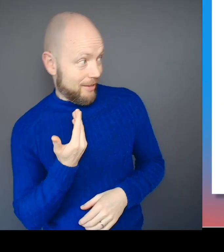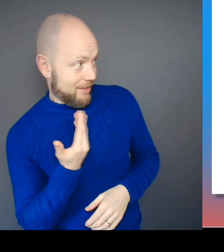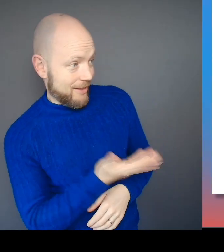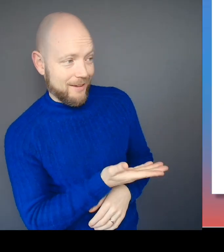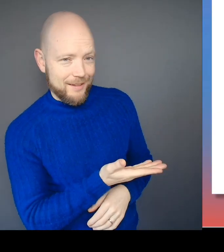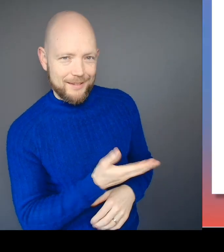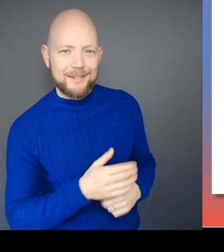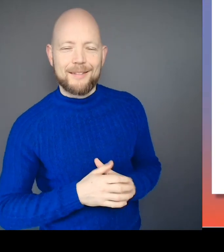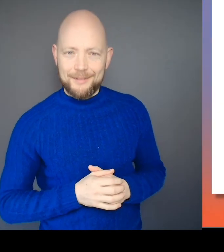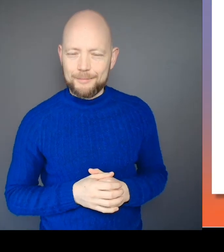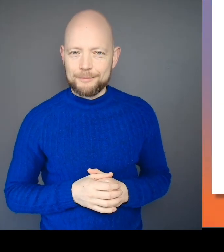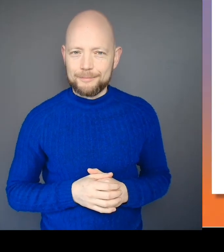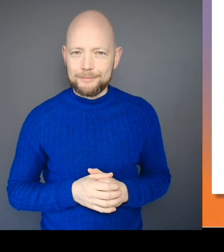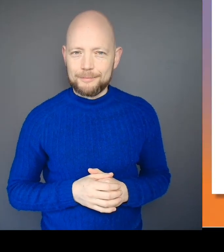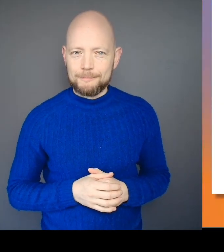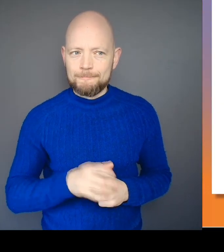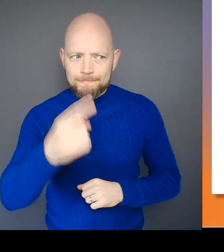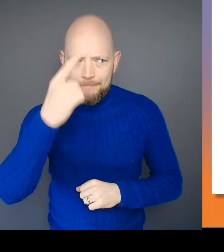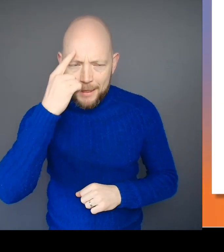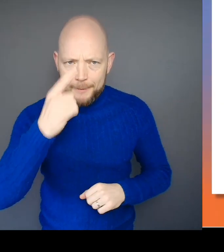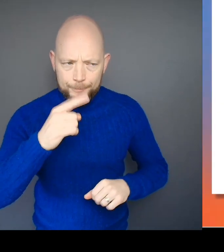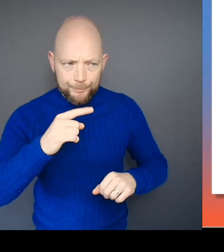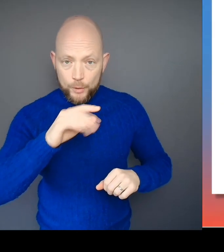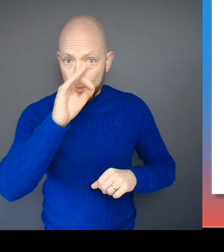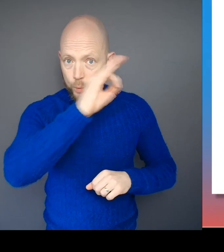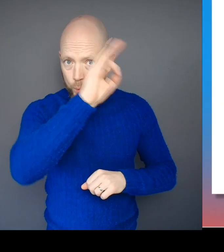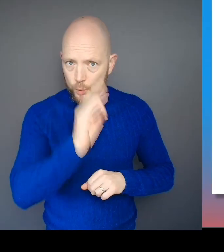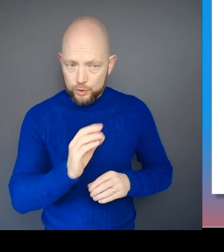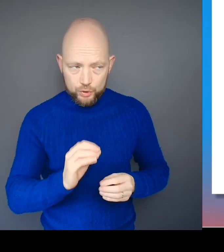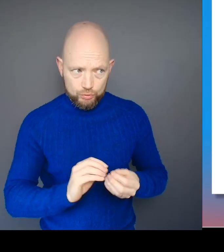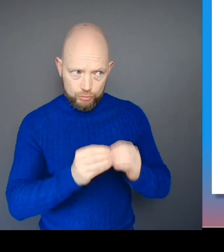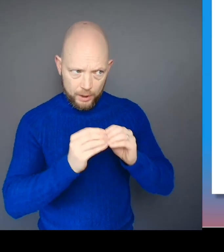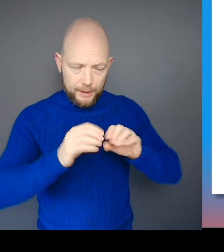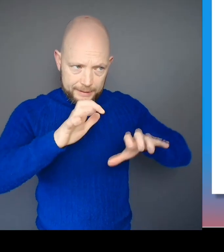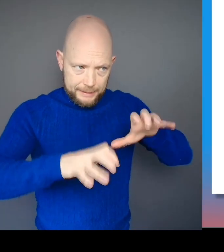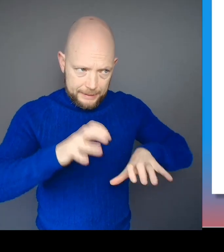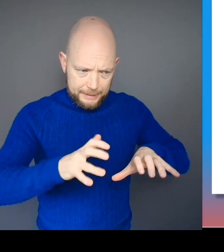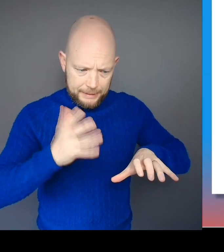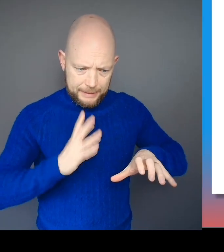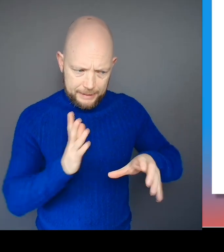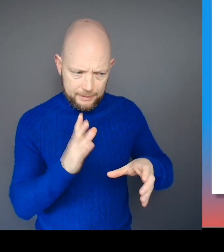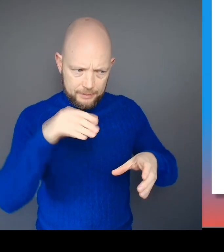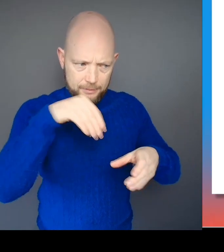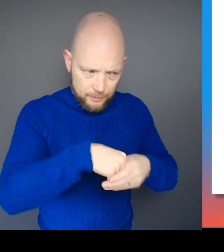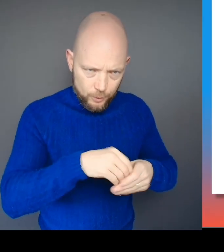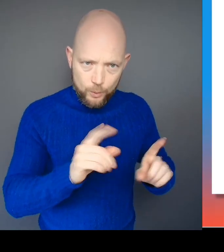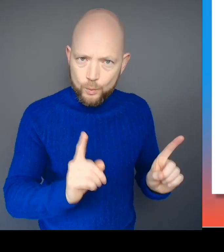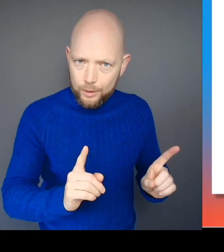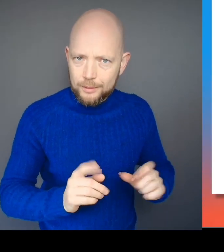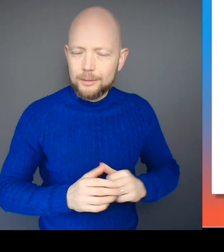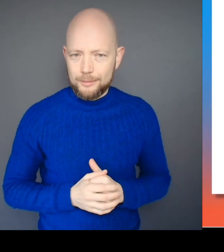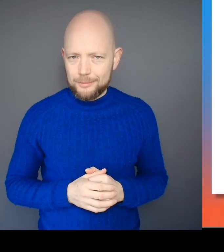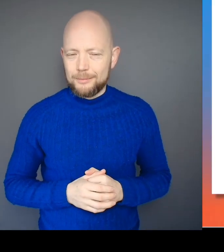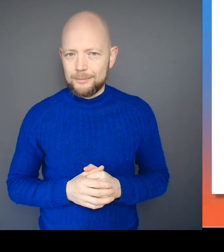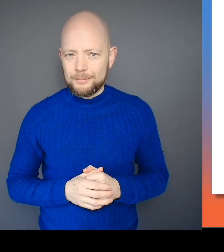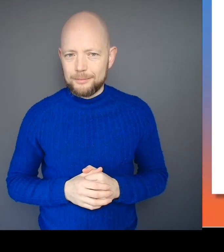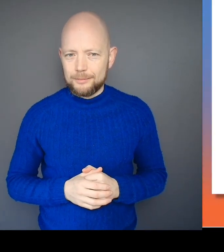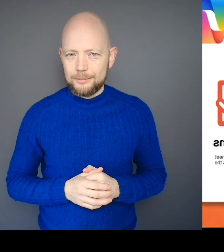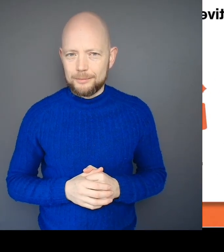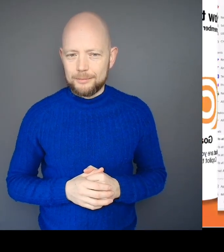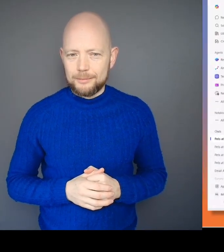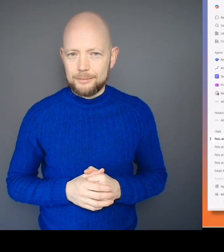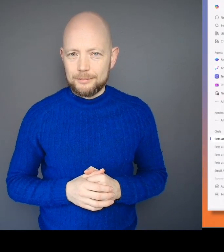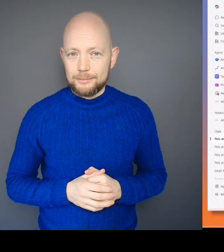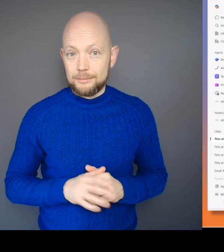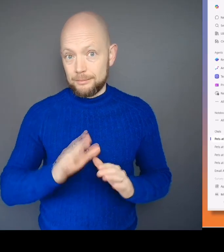understanding what other information should I be giving it so that it has the elements it needs to do a good job for me. Let's take a look.